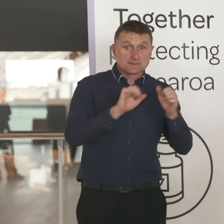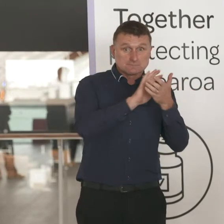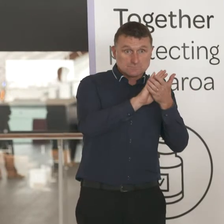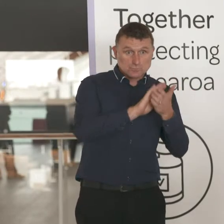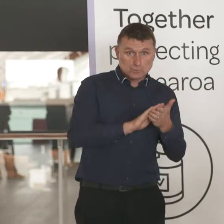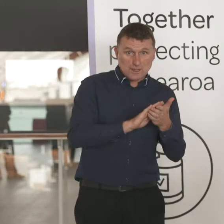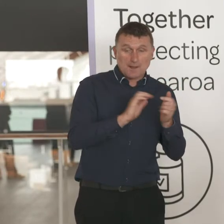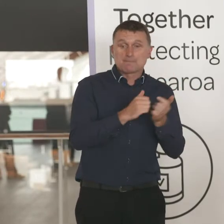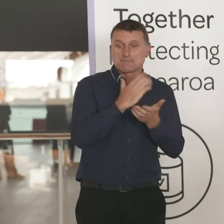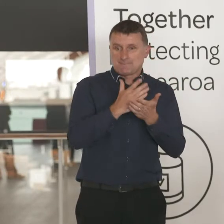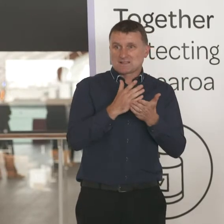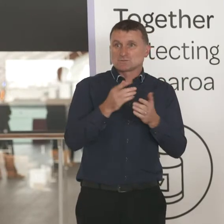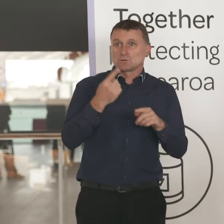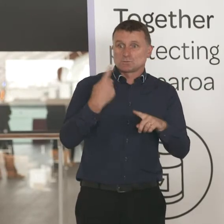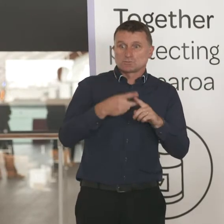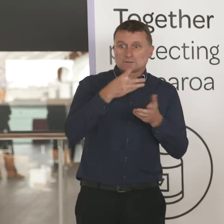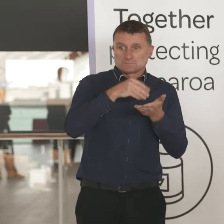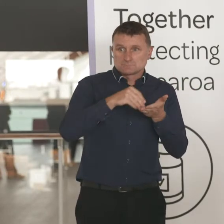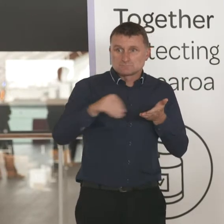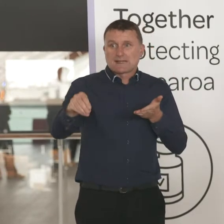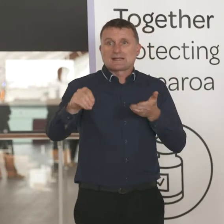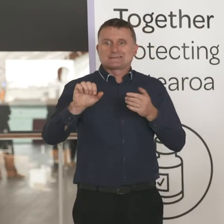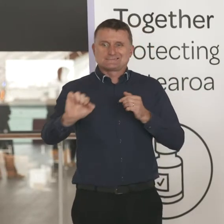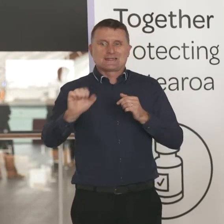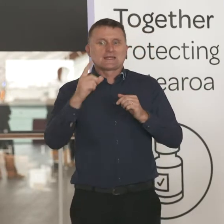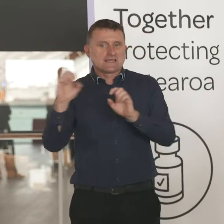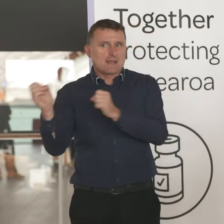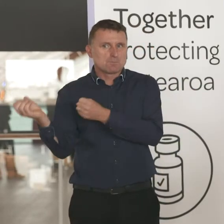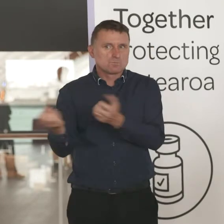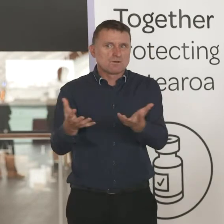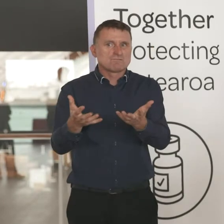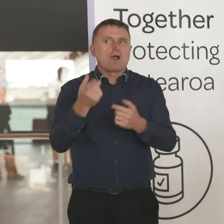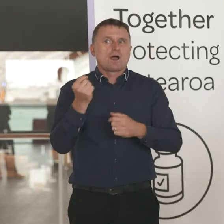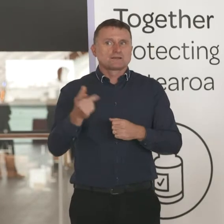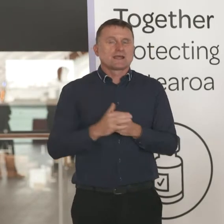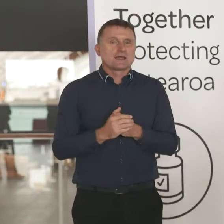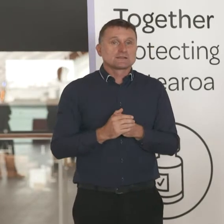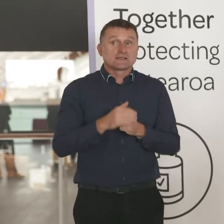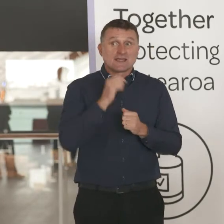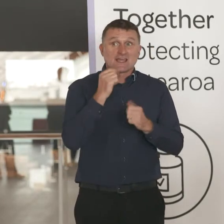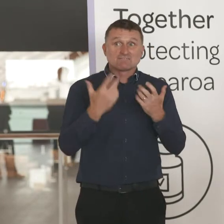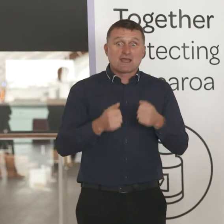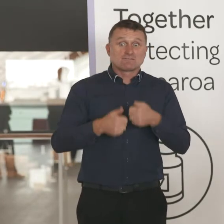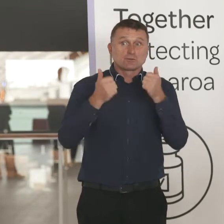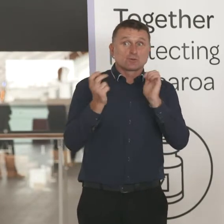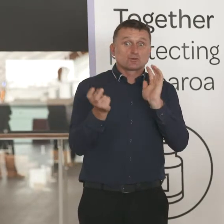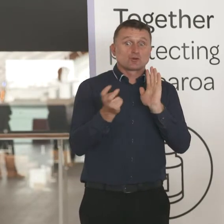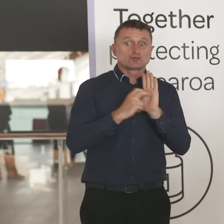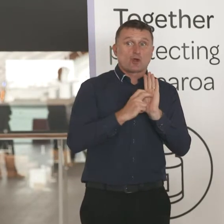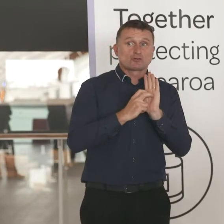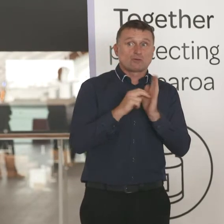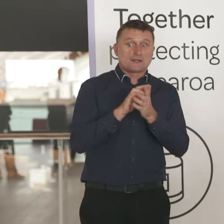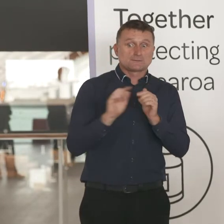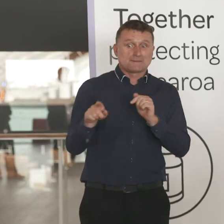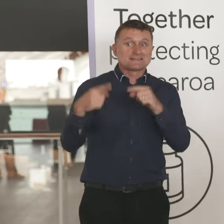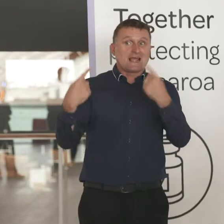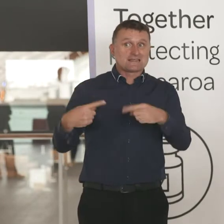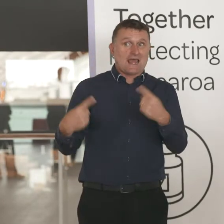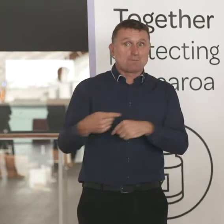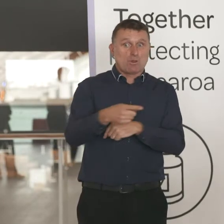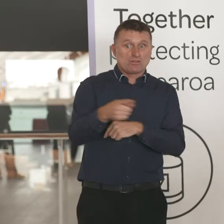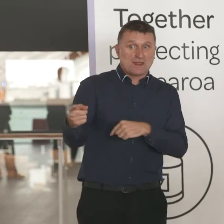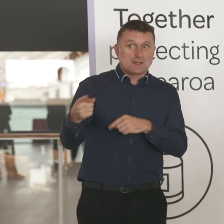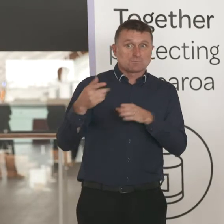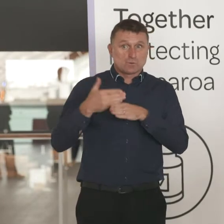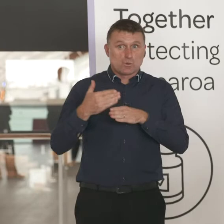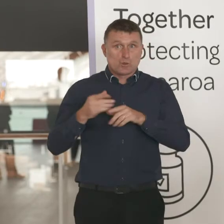for what they need to provide. Obviously getting those contracts for them tight enough to enable them to do it, so there isn't